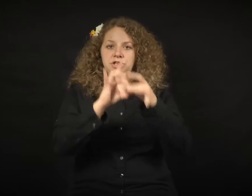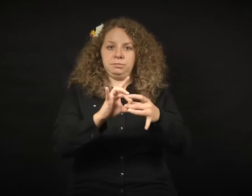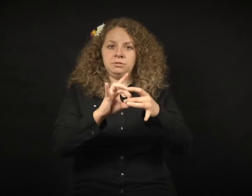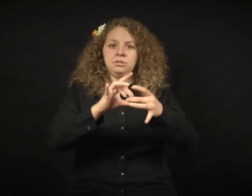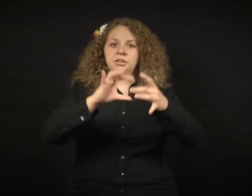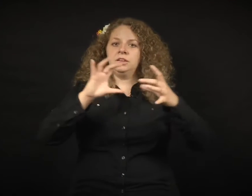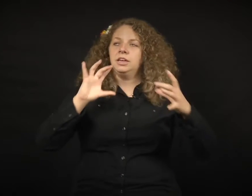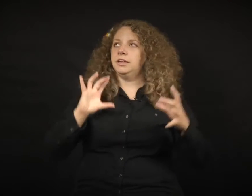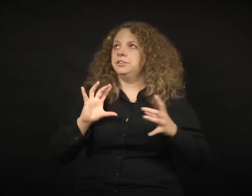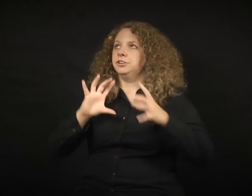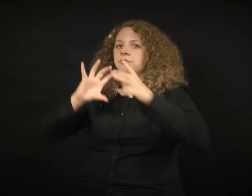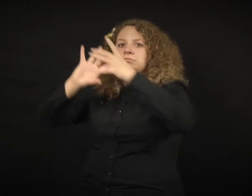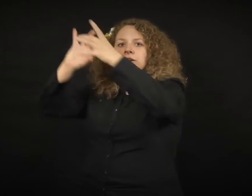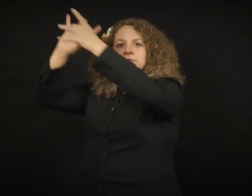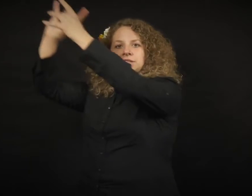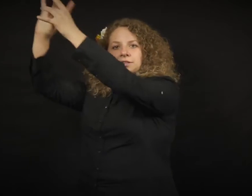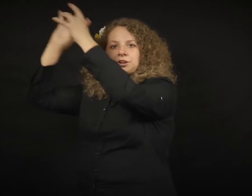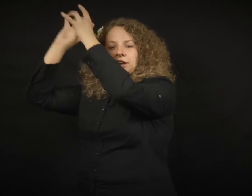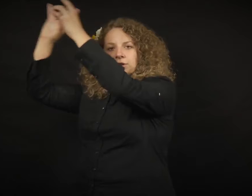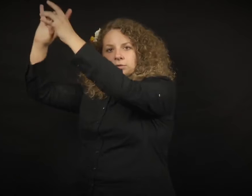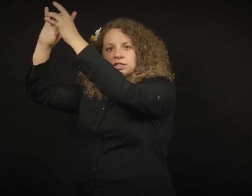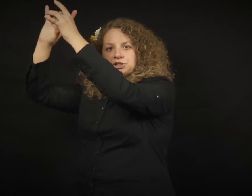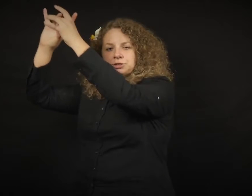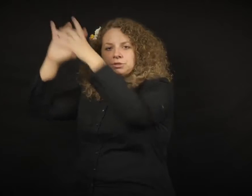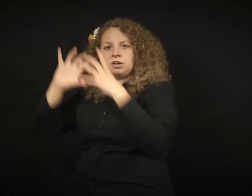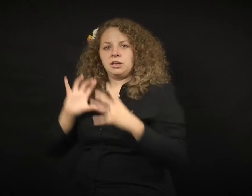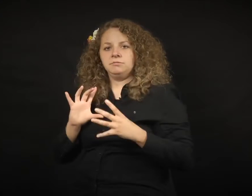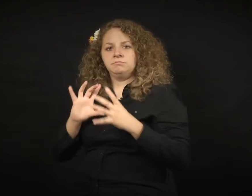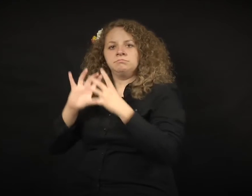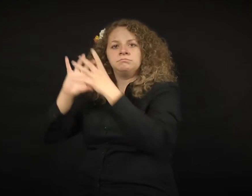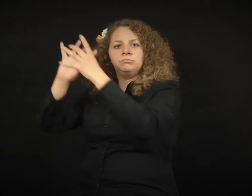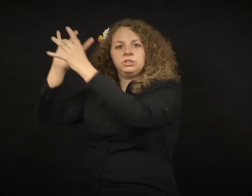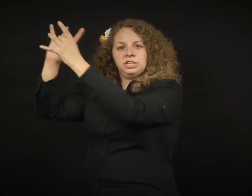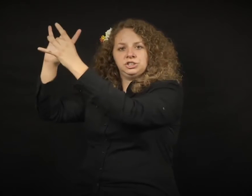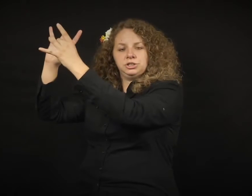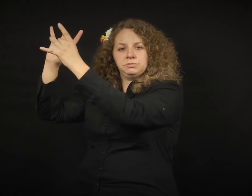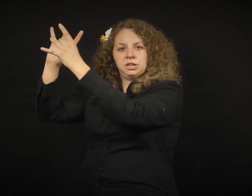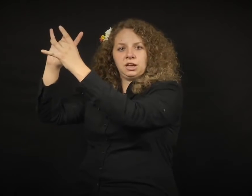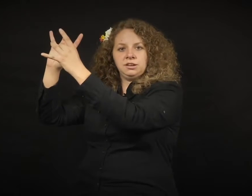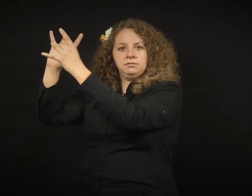relationship, and you're coming together and having a relationship with God. Relationship to God.